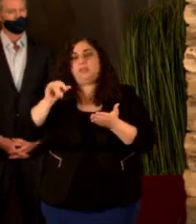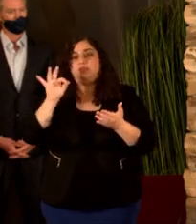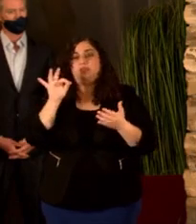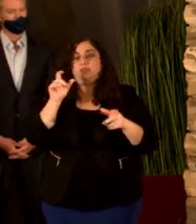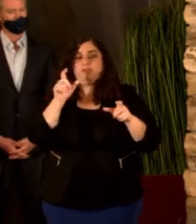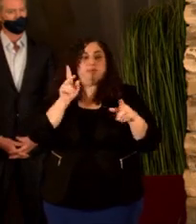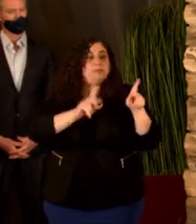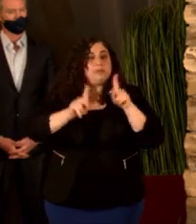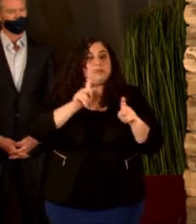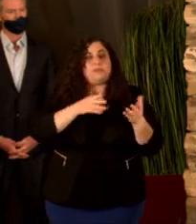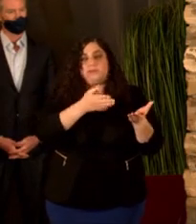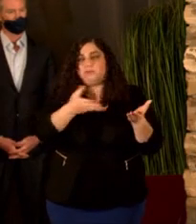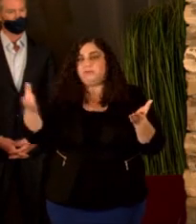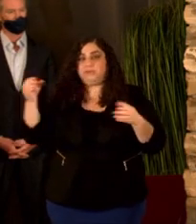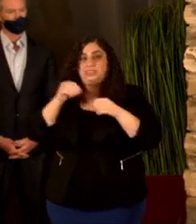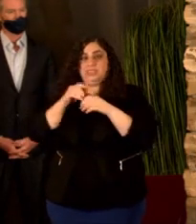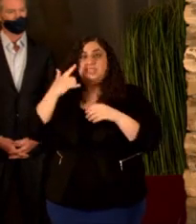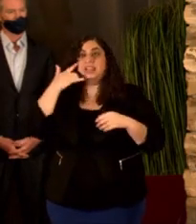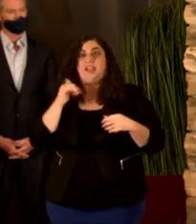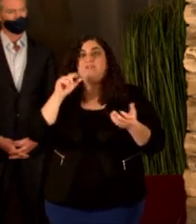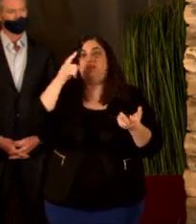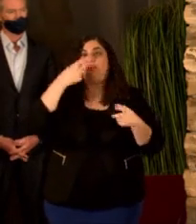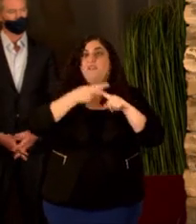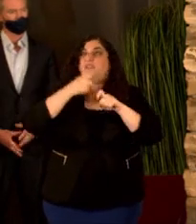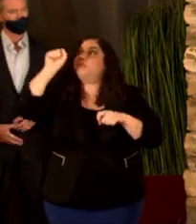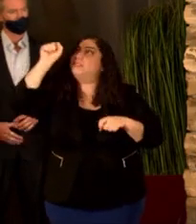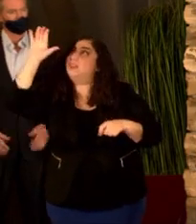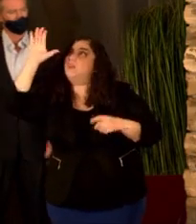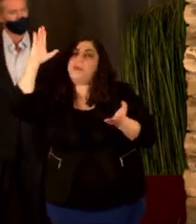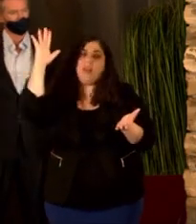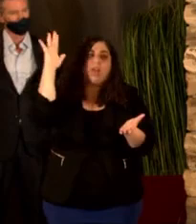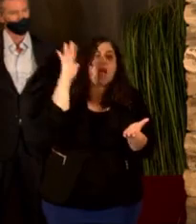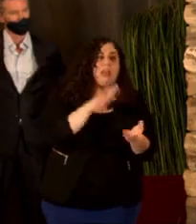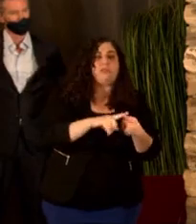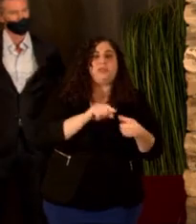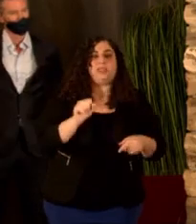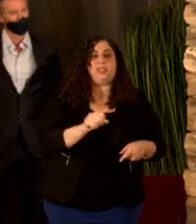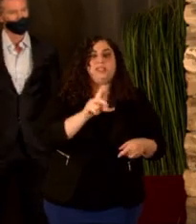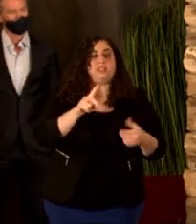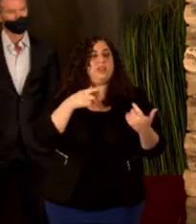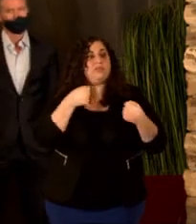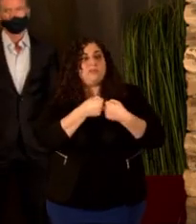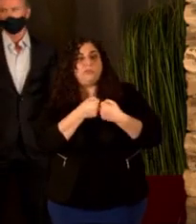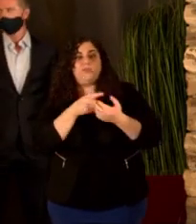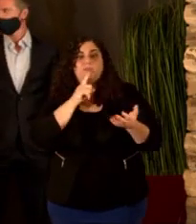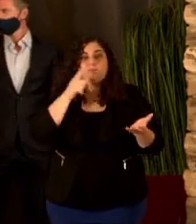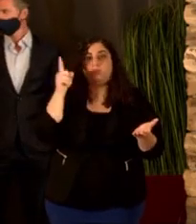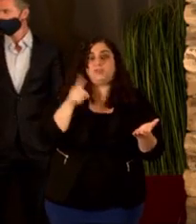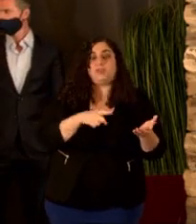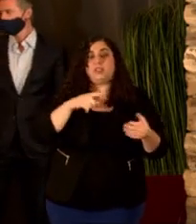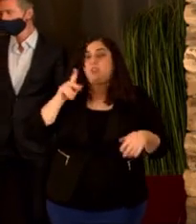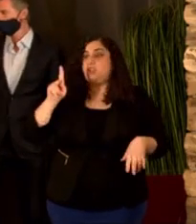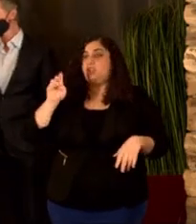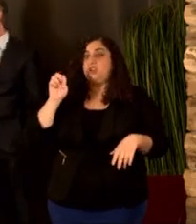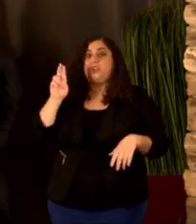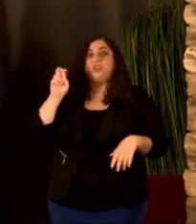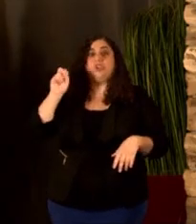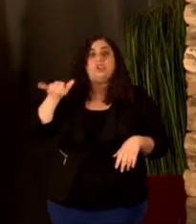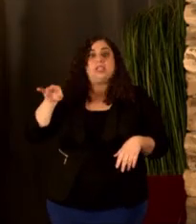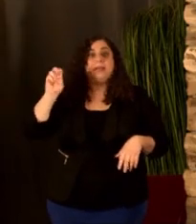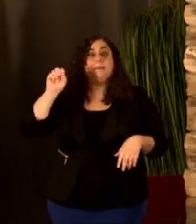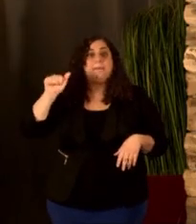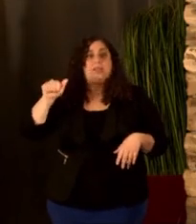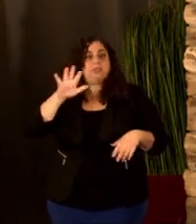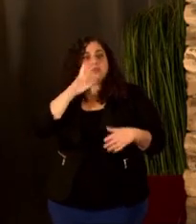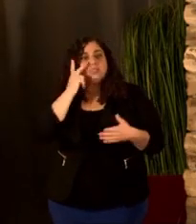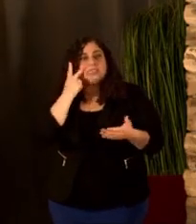our state. We see that right here at the Kearney Vista Apartments, the kind of difference that this investment can make